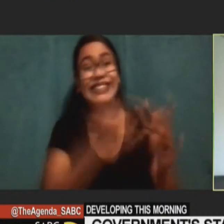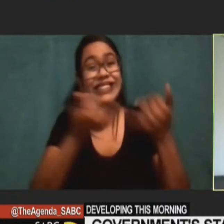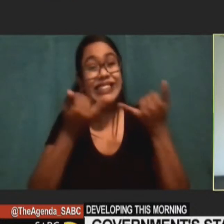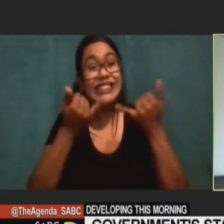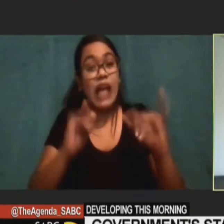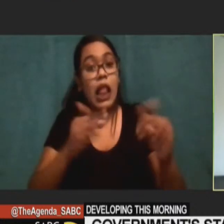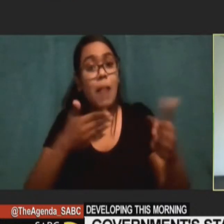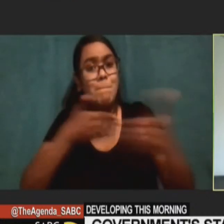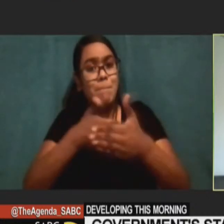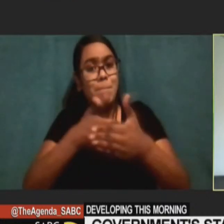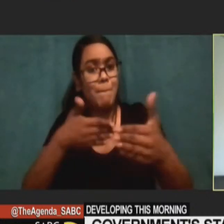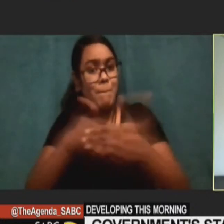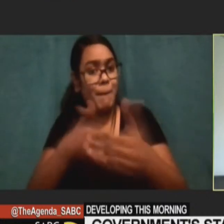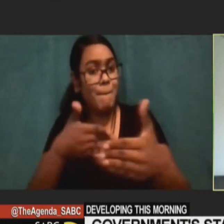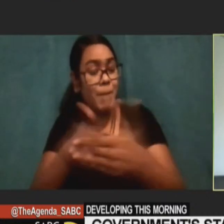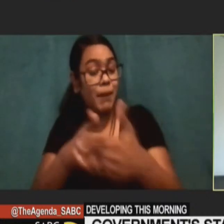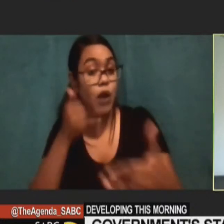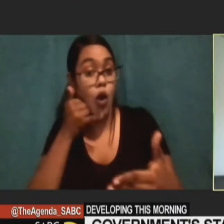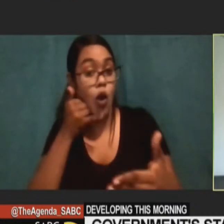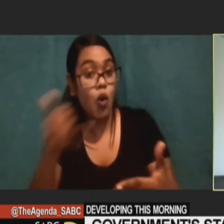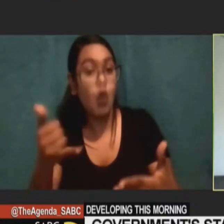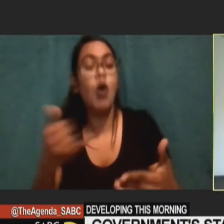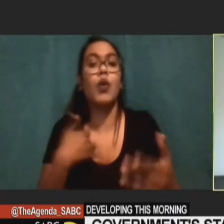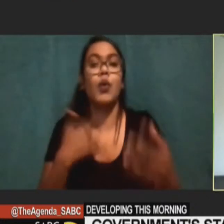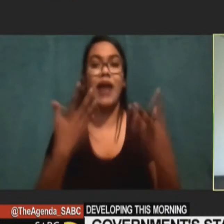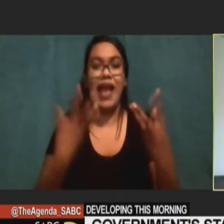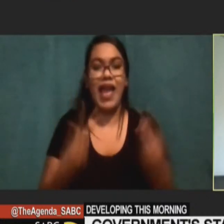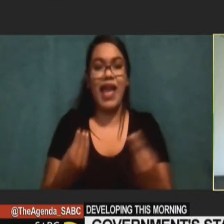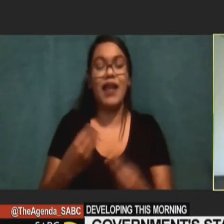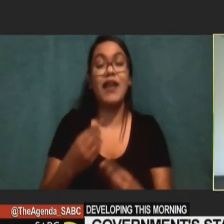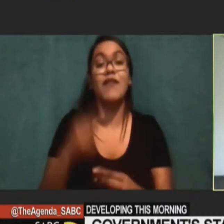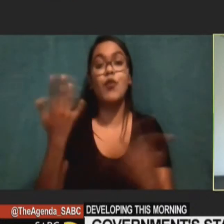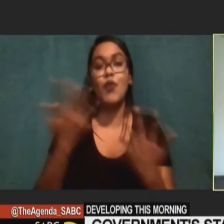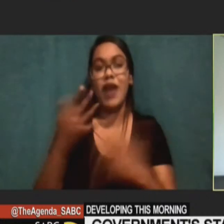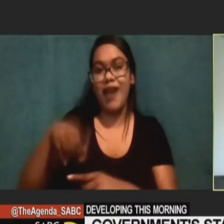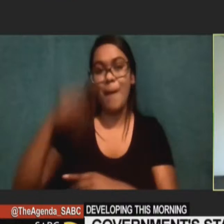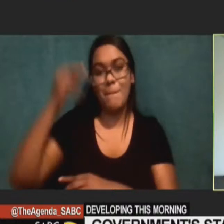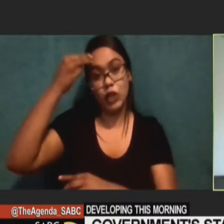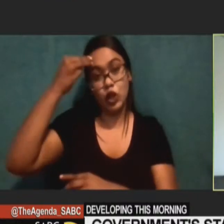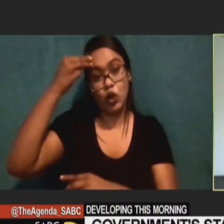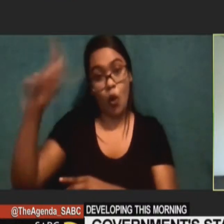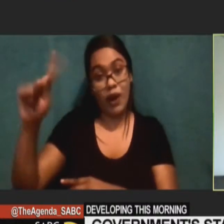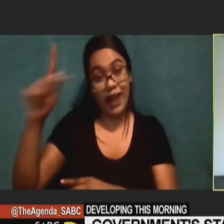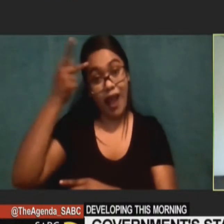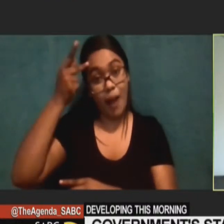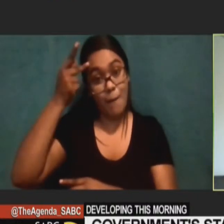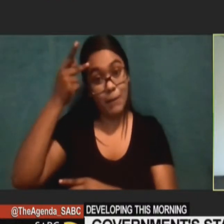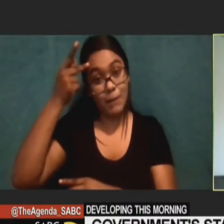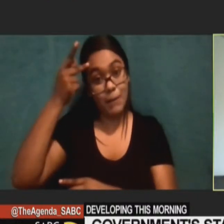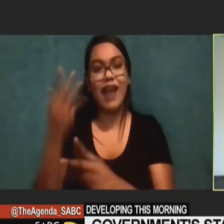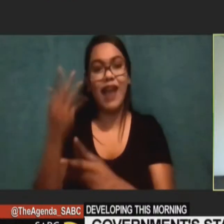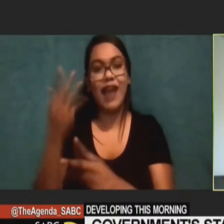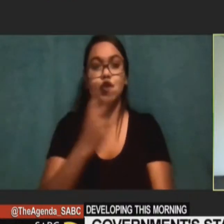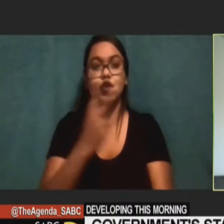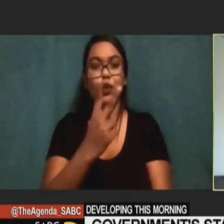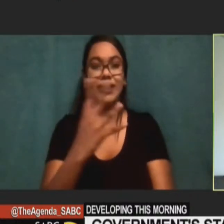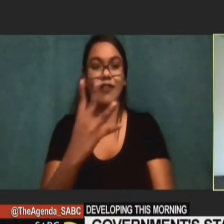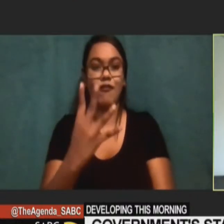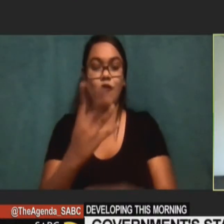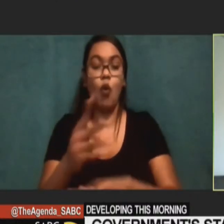be to call the DERCO headquarters here in Pretoria. We've got a 24-hour operational